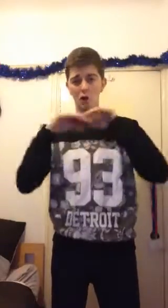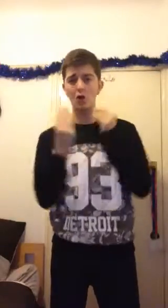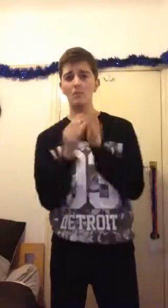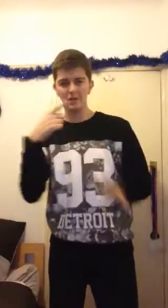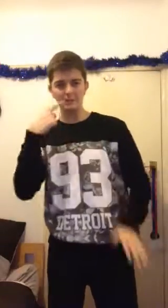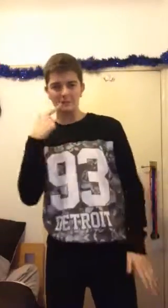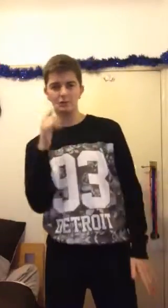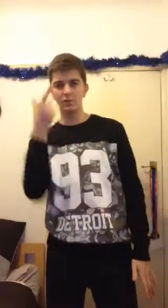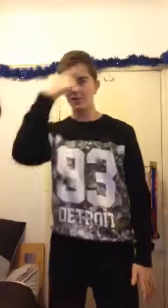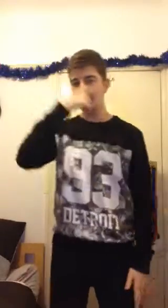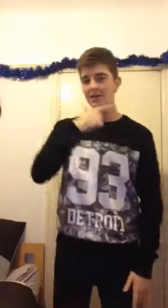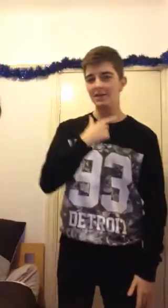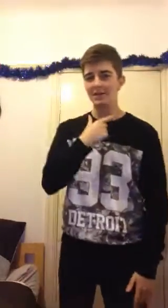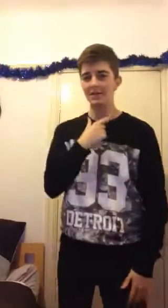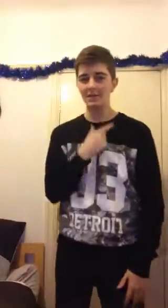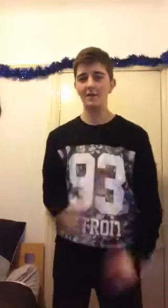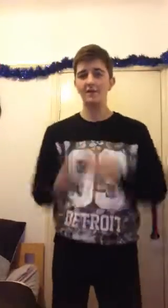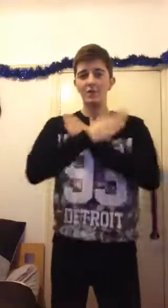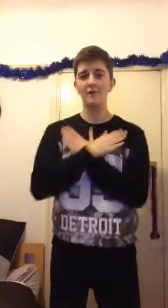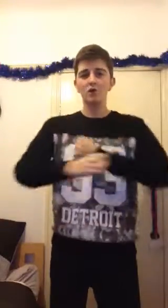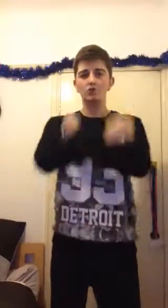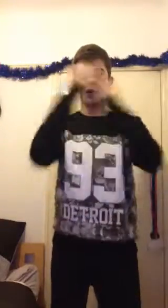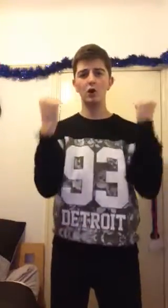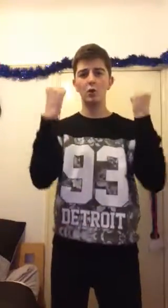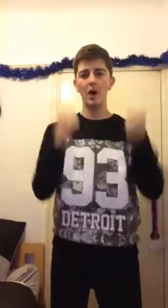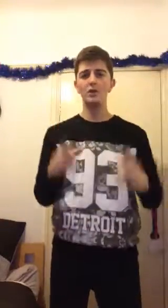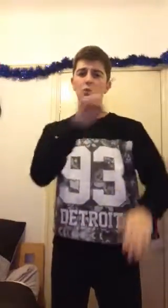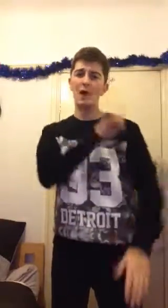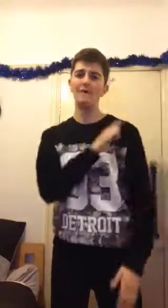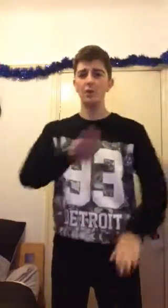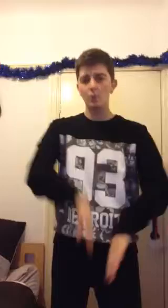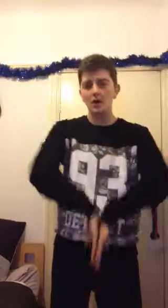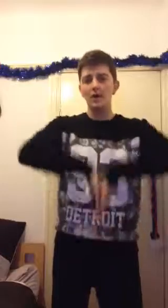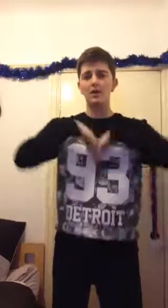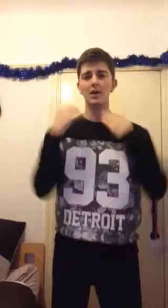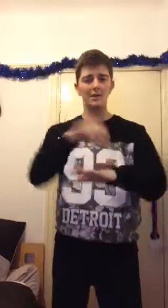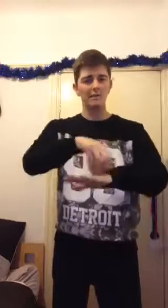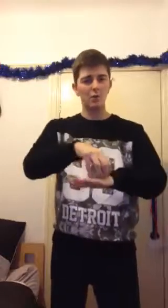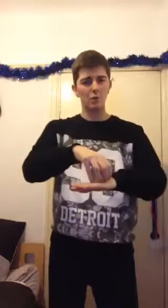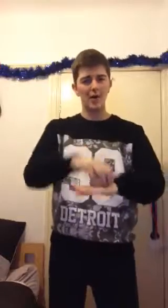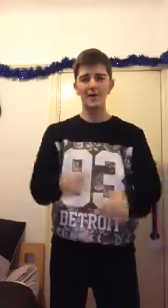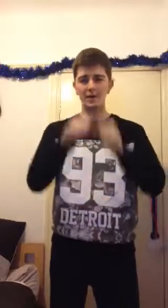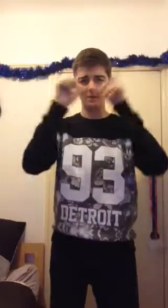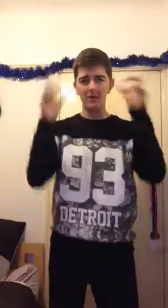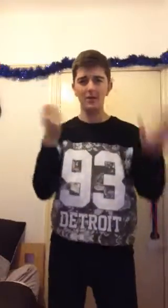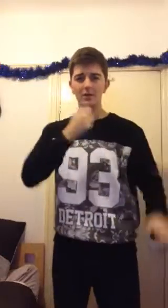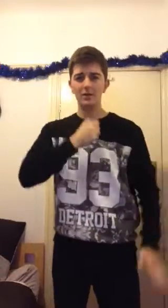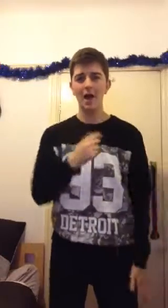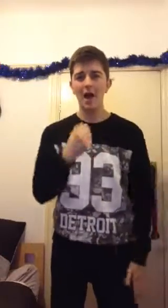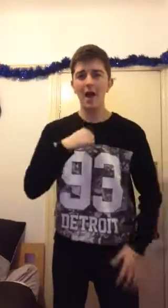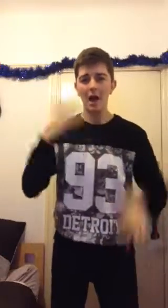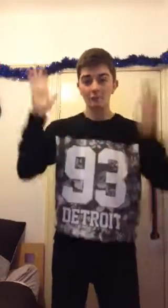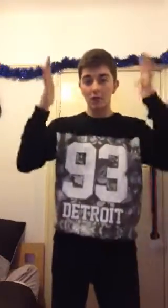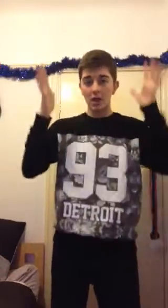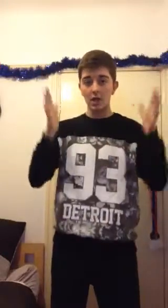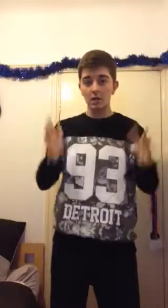over to me. This love is strong, but I can't There's no way to see. I'm shaking.